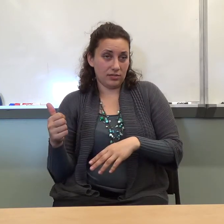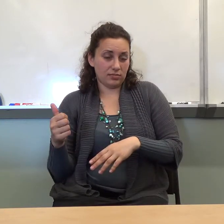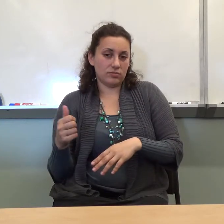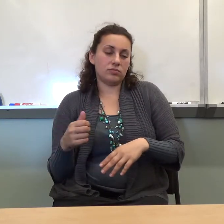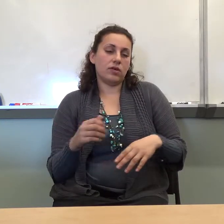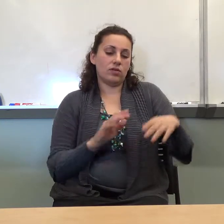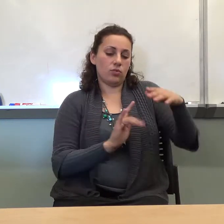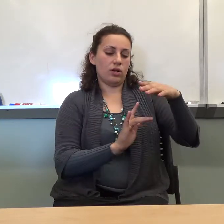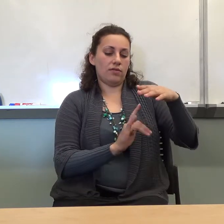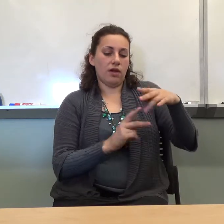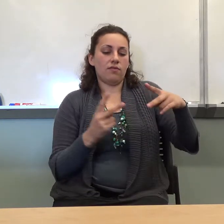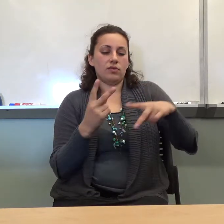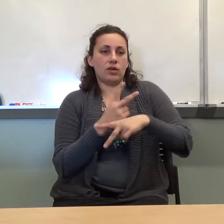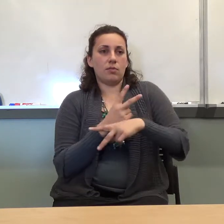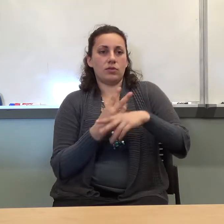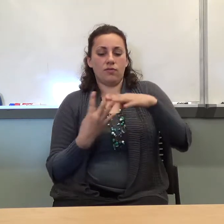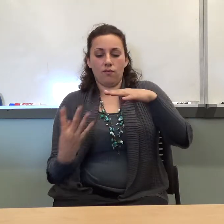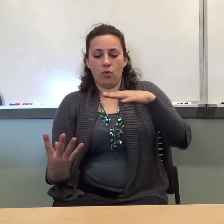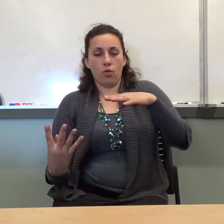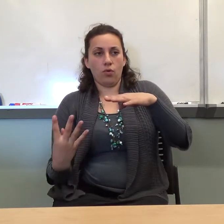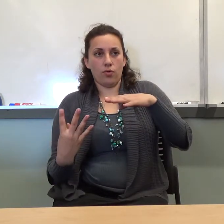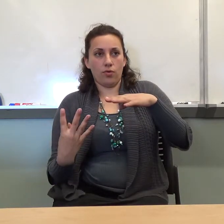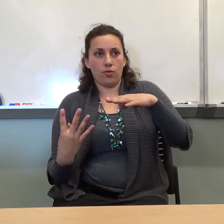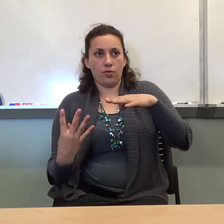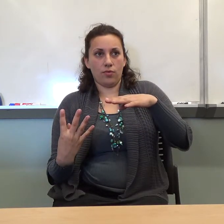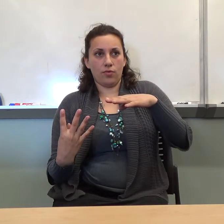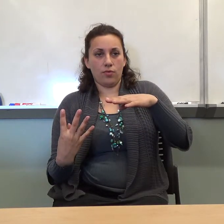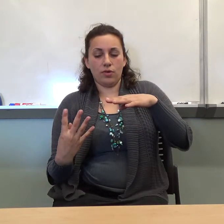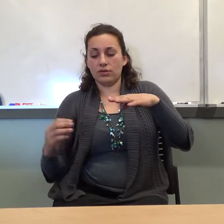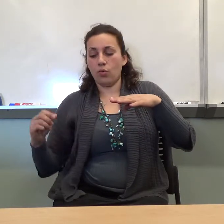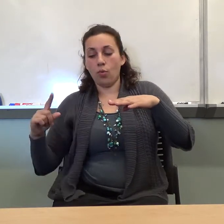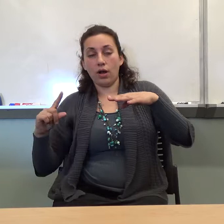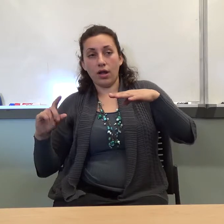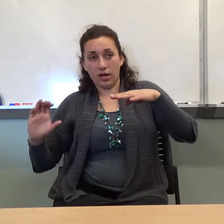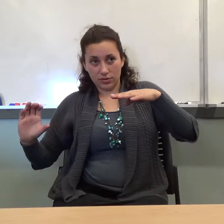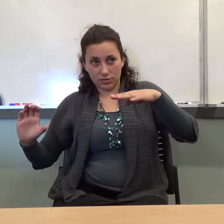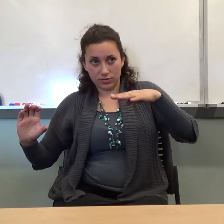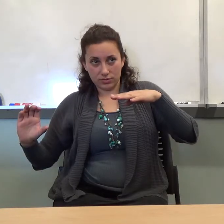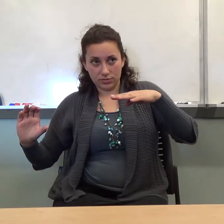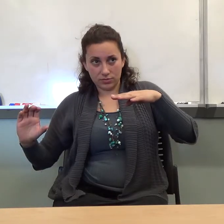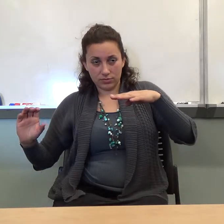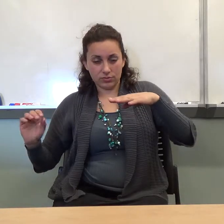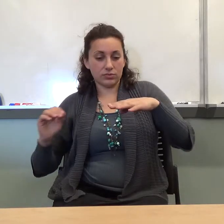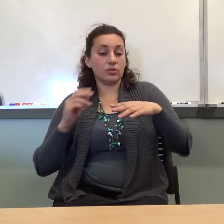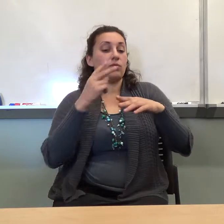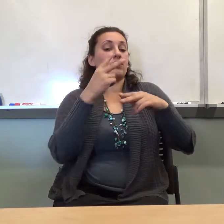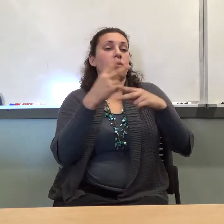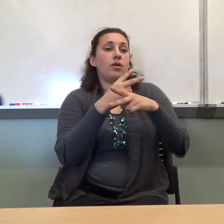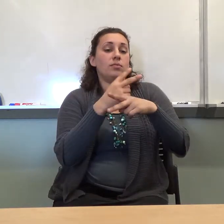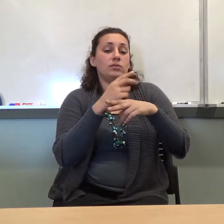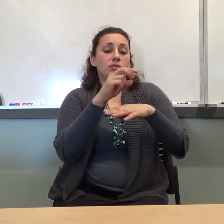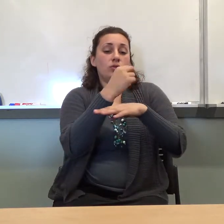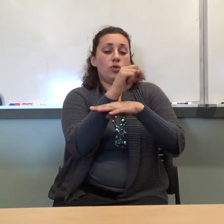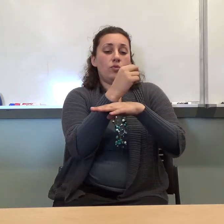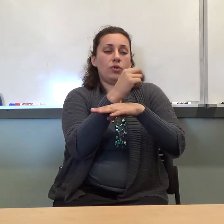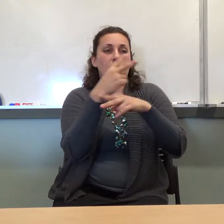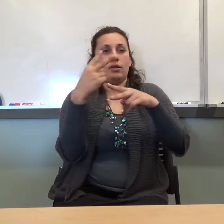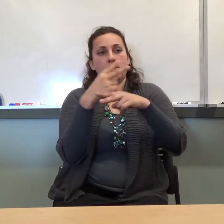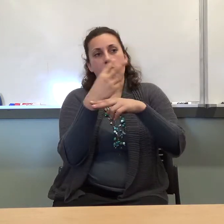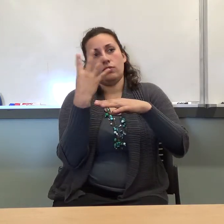must multiply the top by 4 also. So that's 48 up there and 100 down here. 48 hundredths would